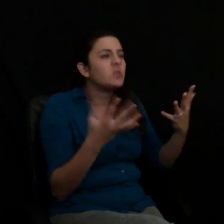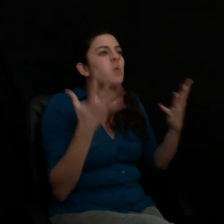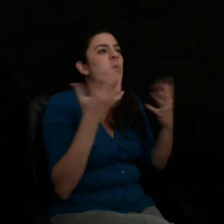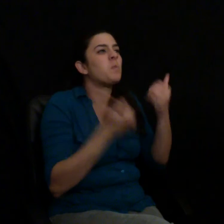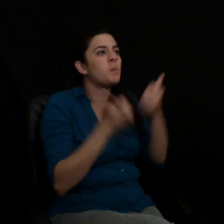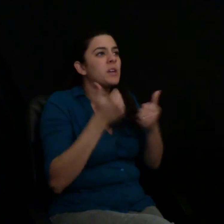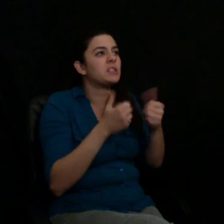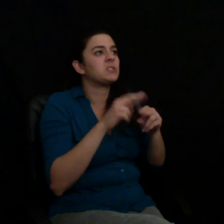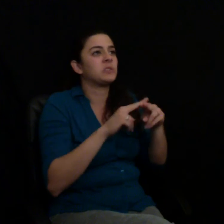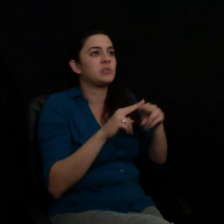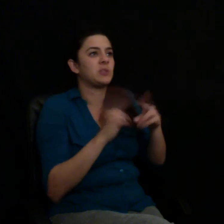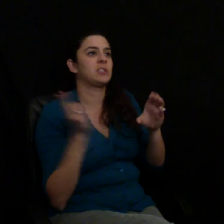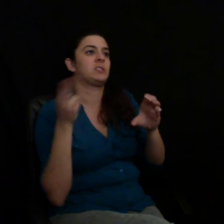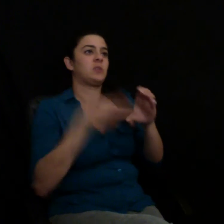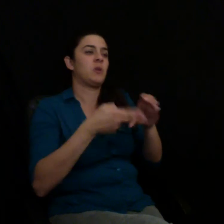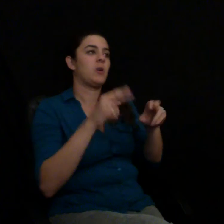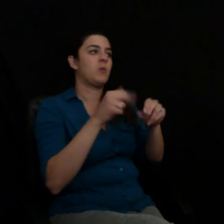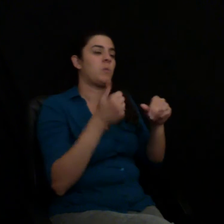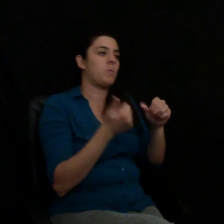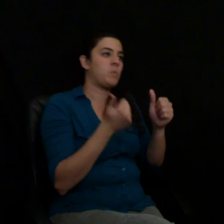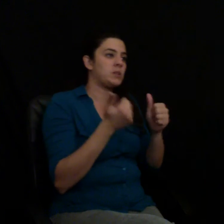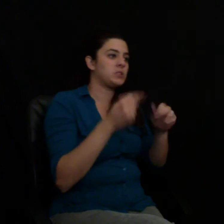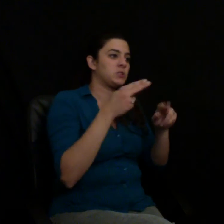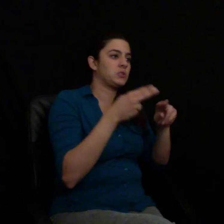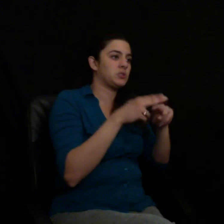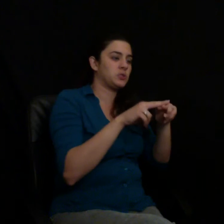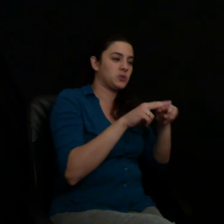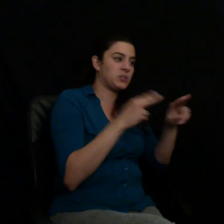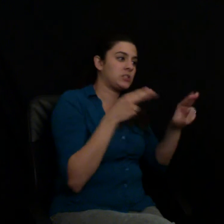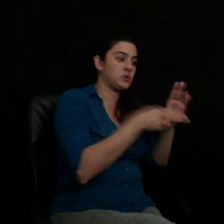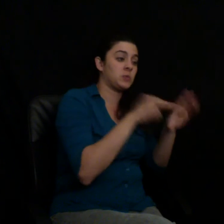is, which worker is cool to ask, just by sitting there and watching a train